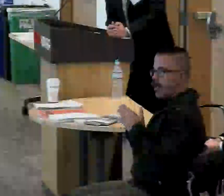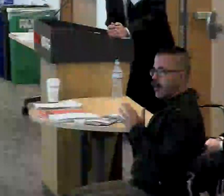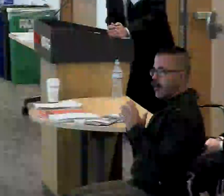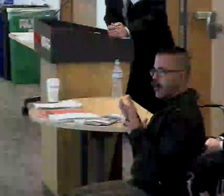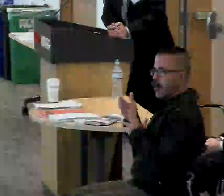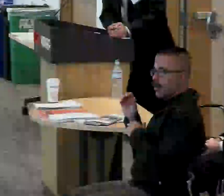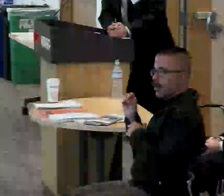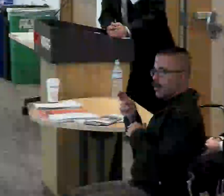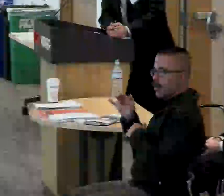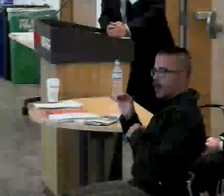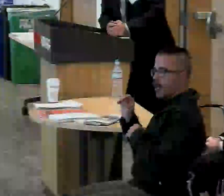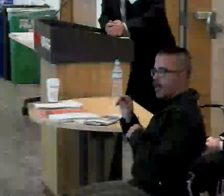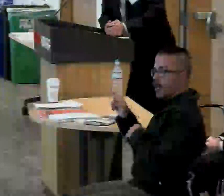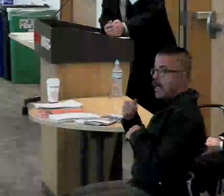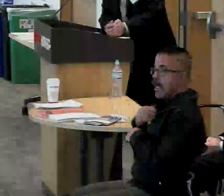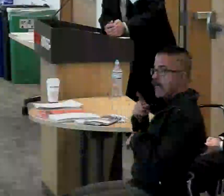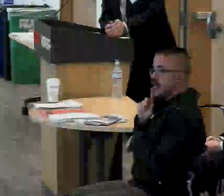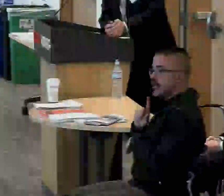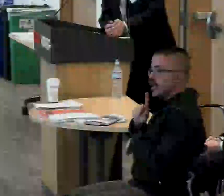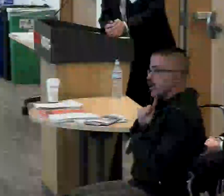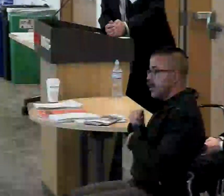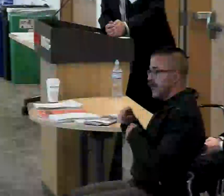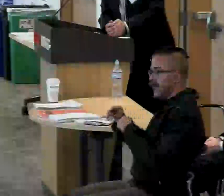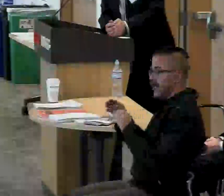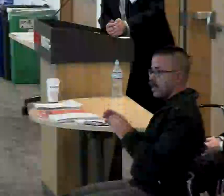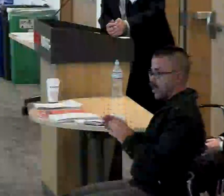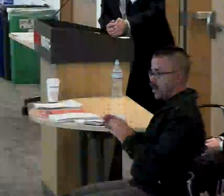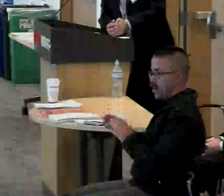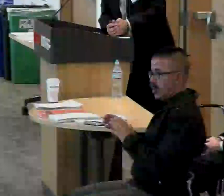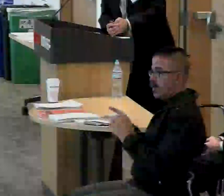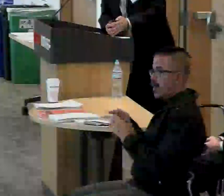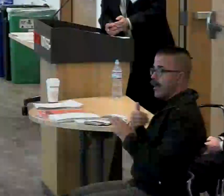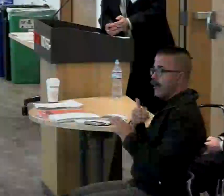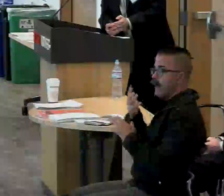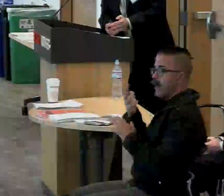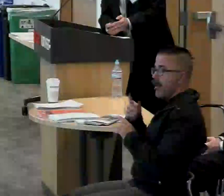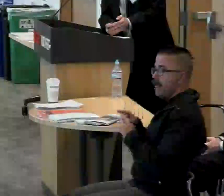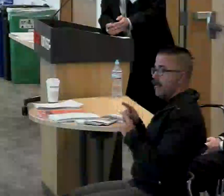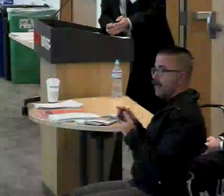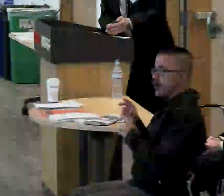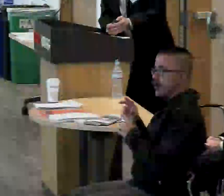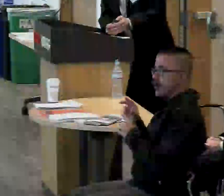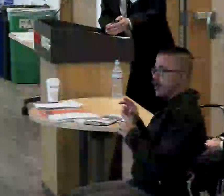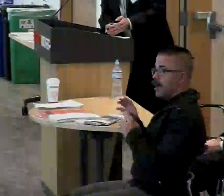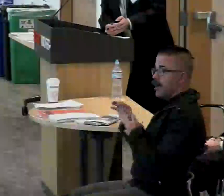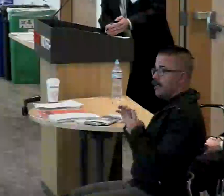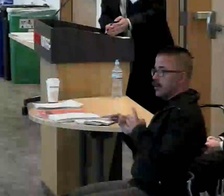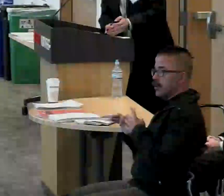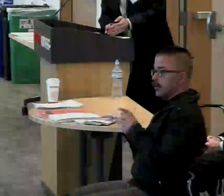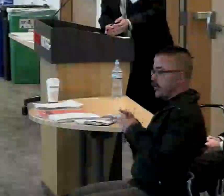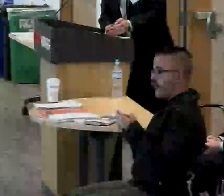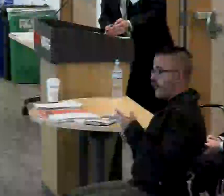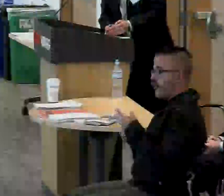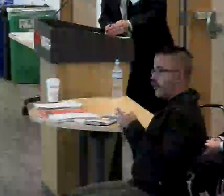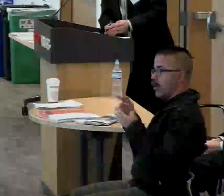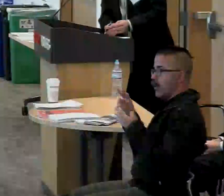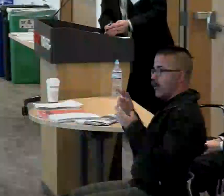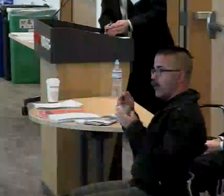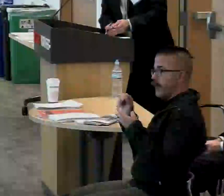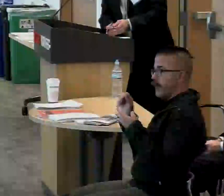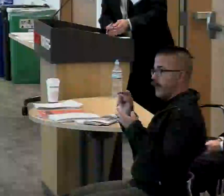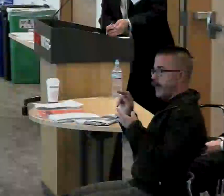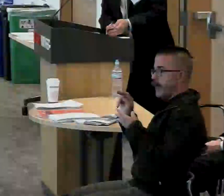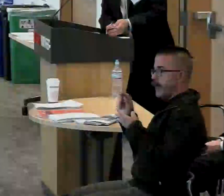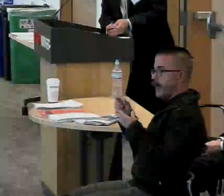Ohio has a single vendor, and they have 5 investment options, which is 4 Vanguard accounts with 4 different